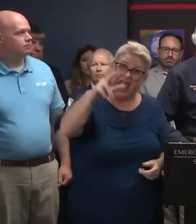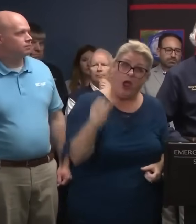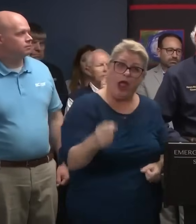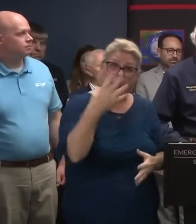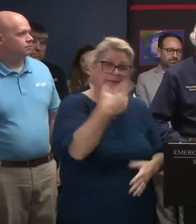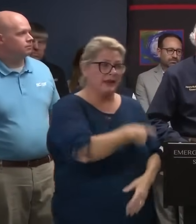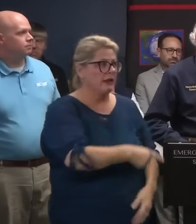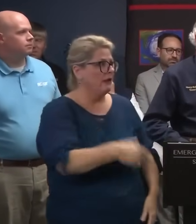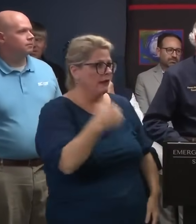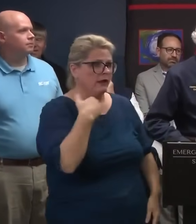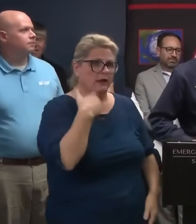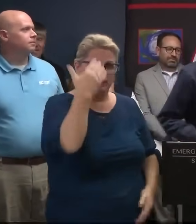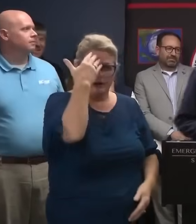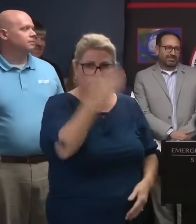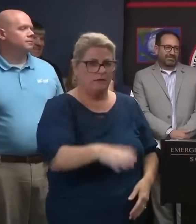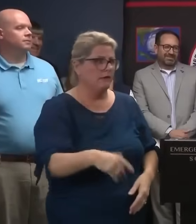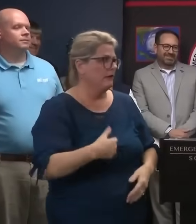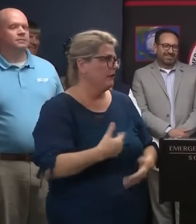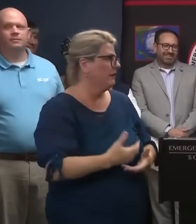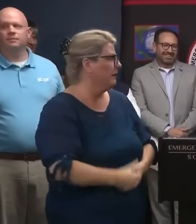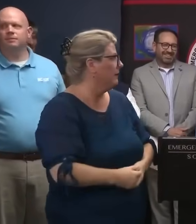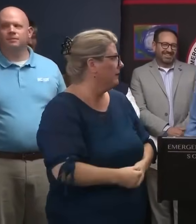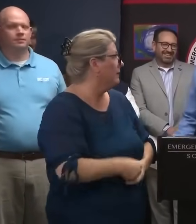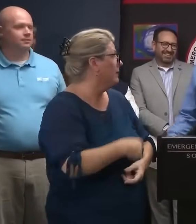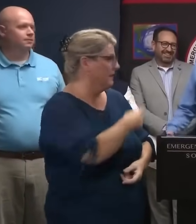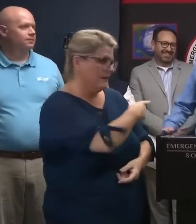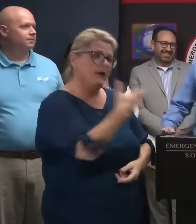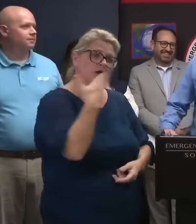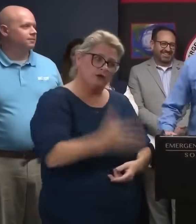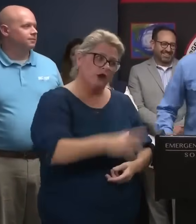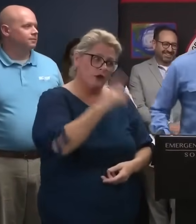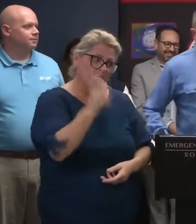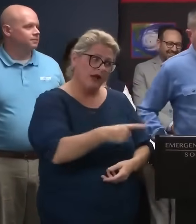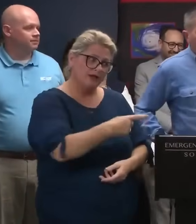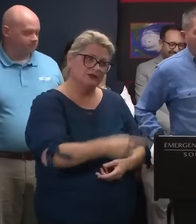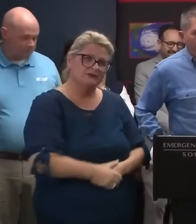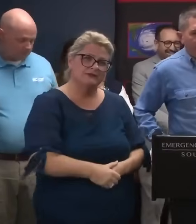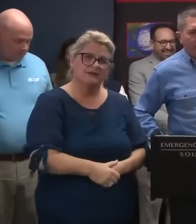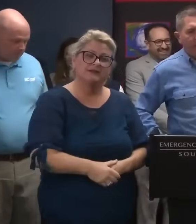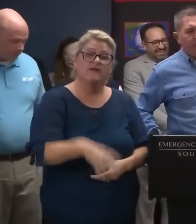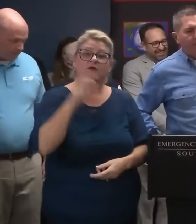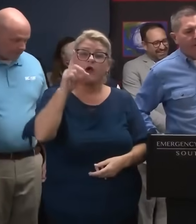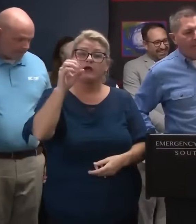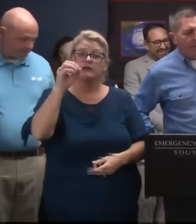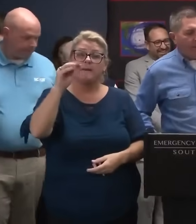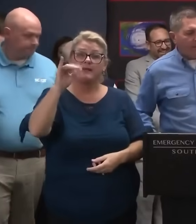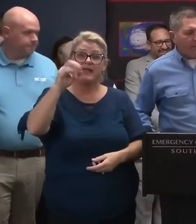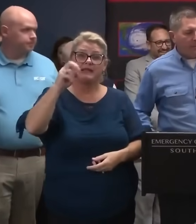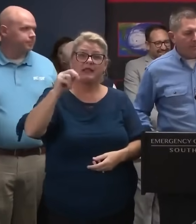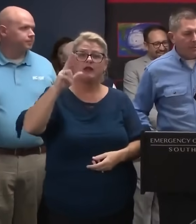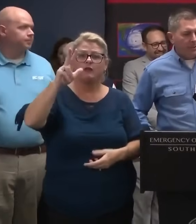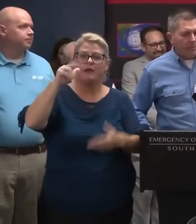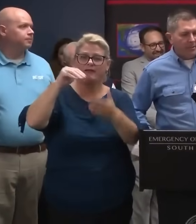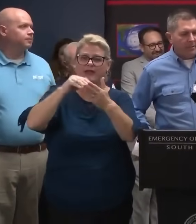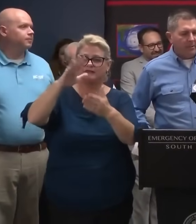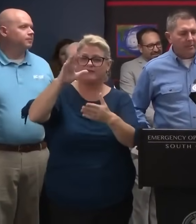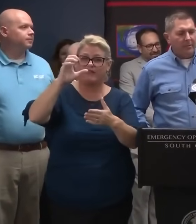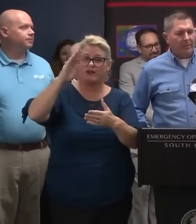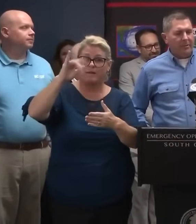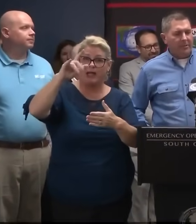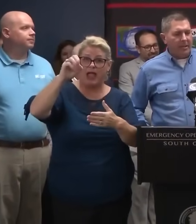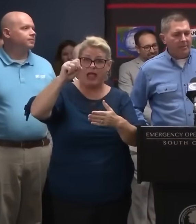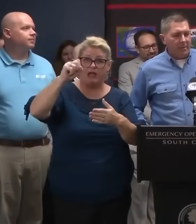Wouldn't you know, Joe would ask. That's a good question. For Dominion Energy, 3,500 miles of